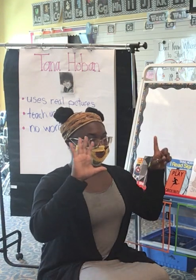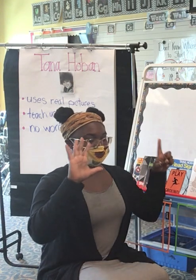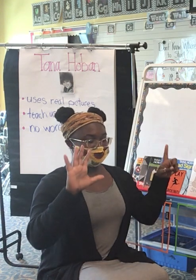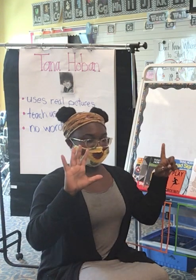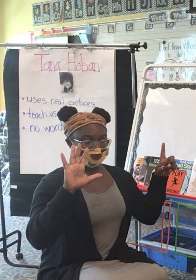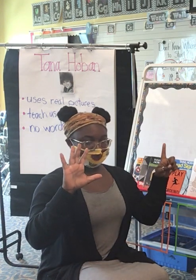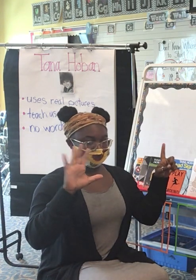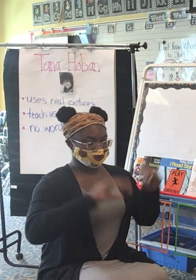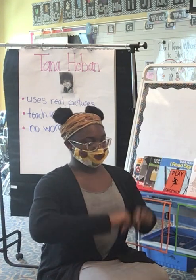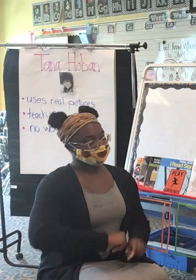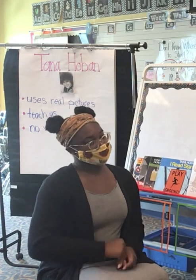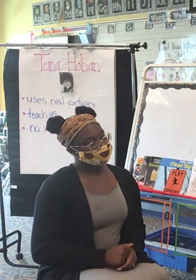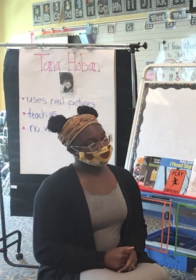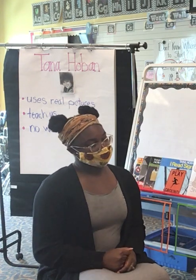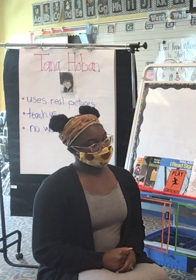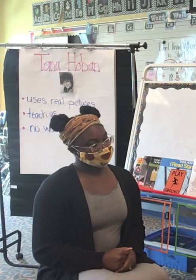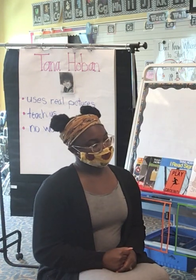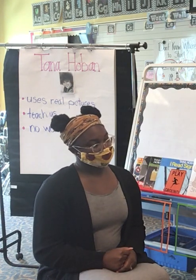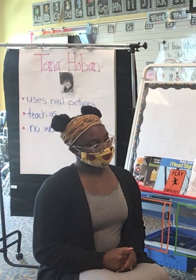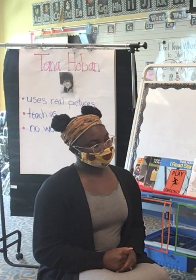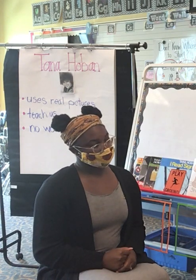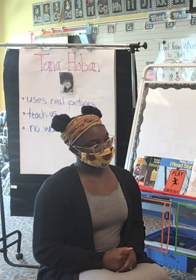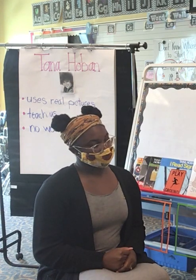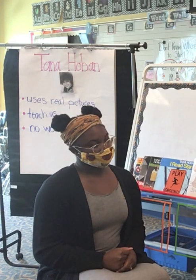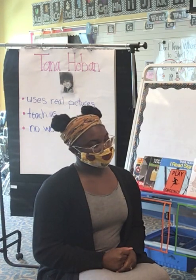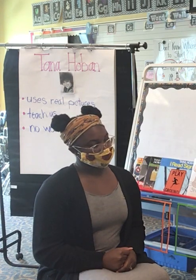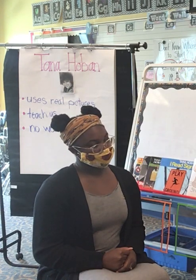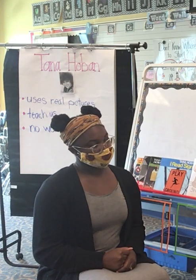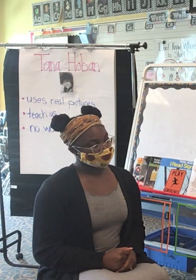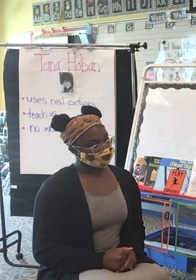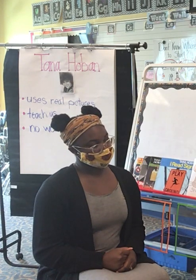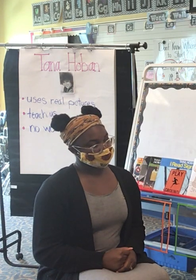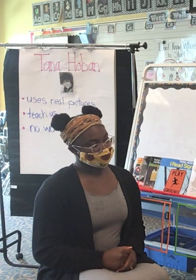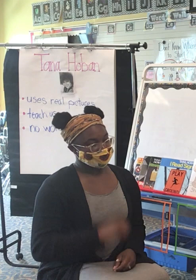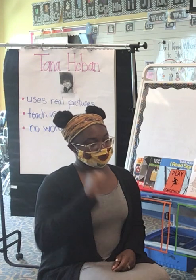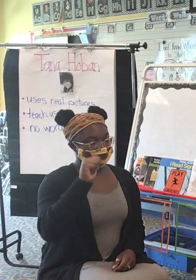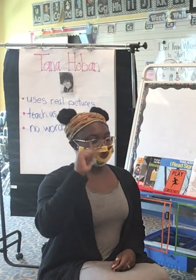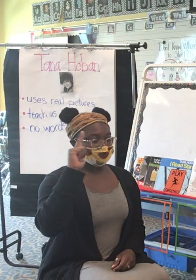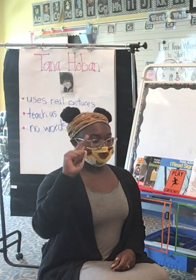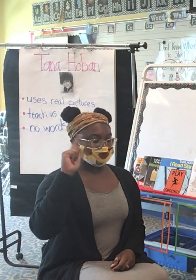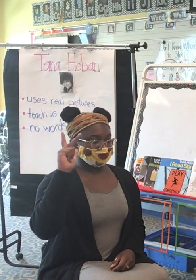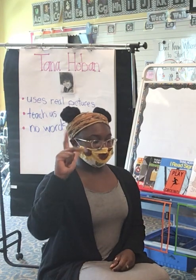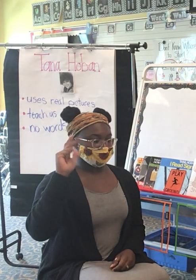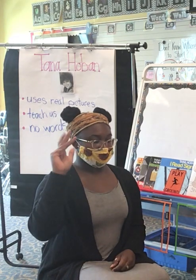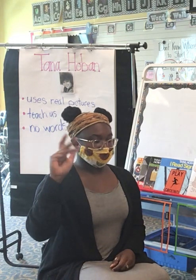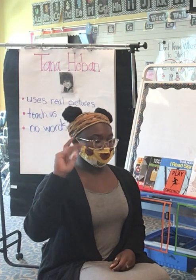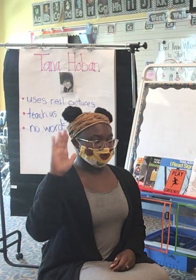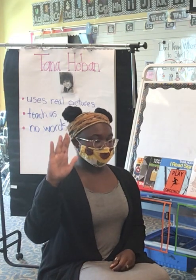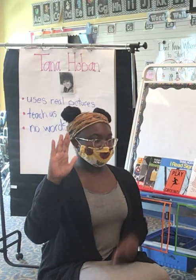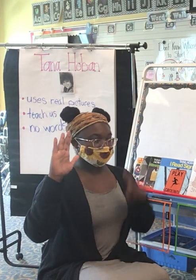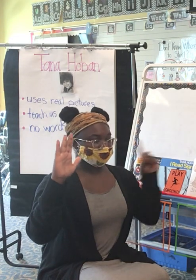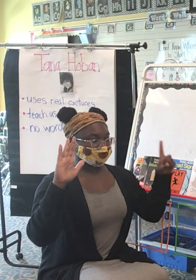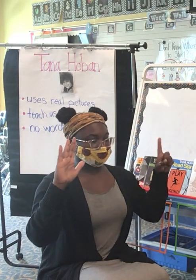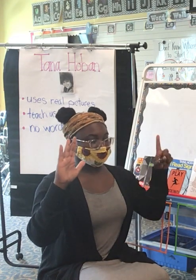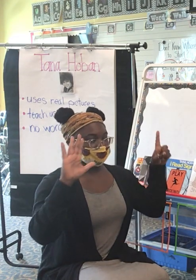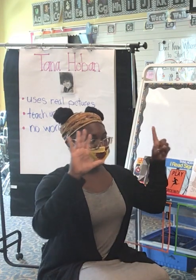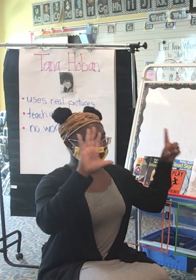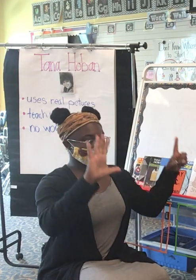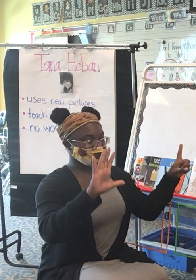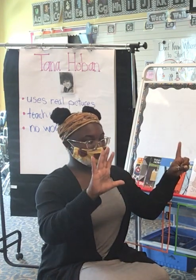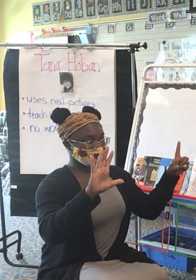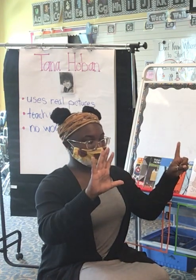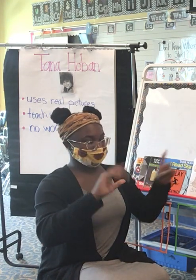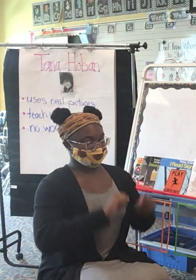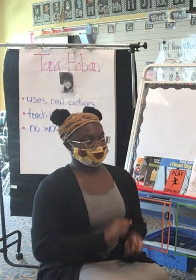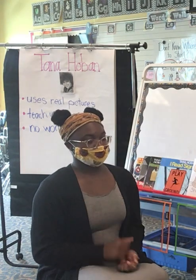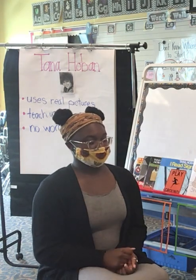that? Six. Six. Let's do another one. It is not hard to do. It is not hard to do.